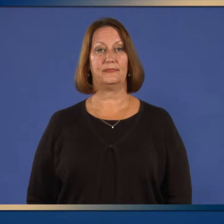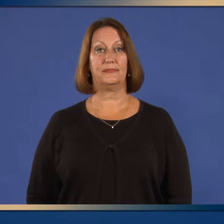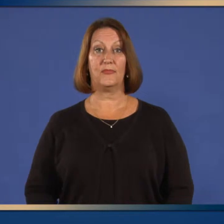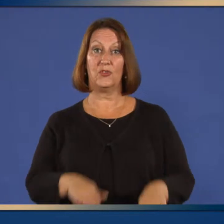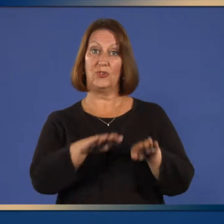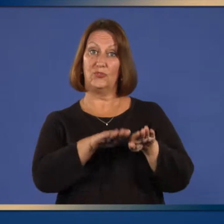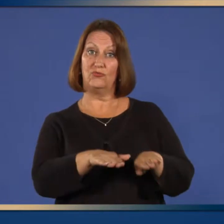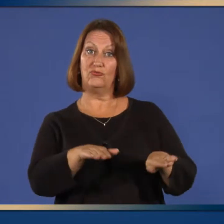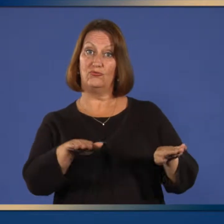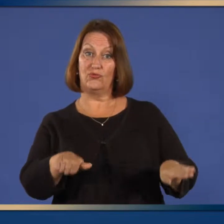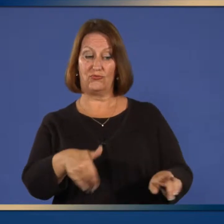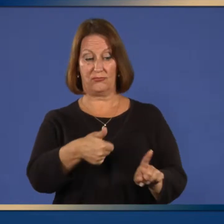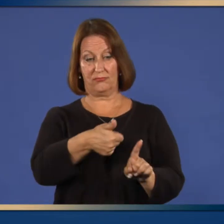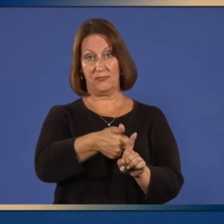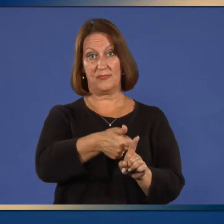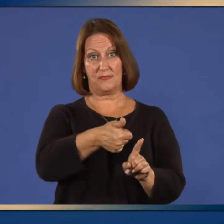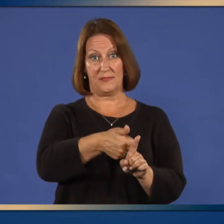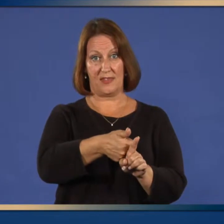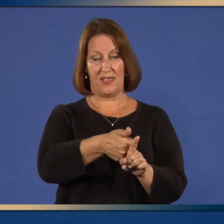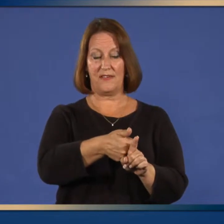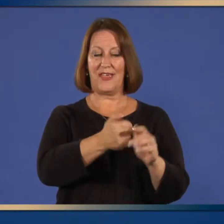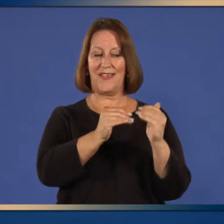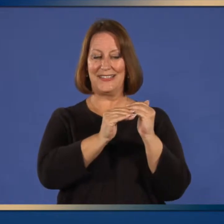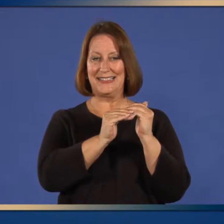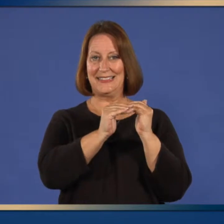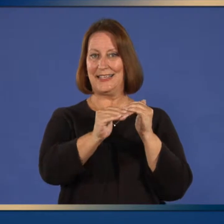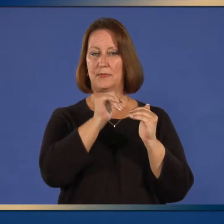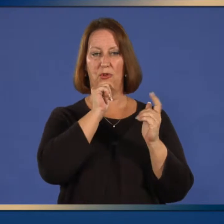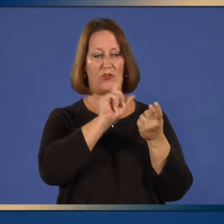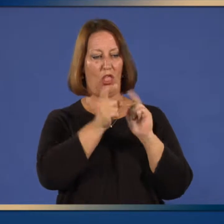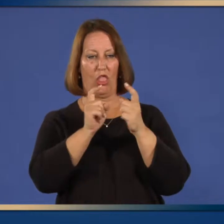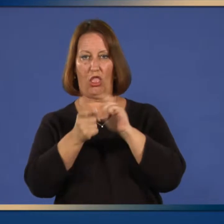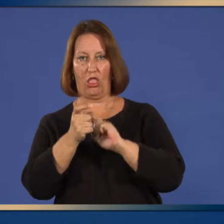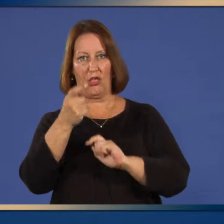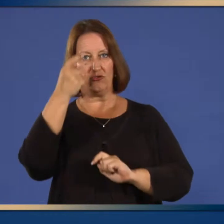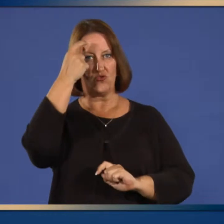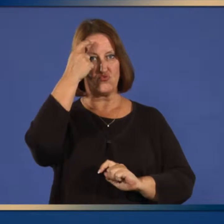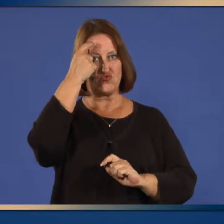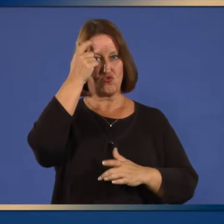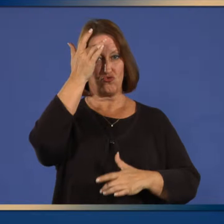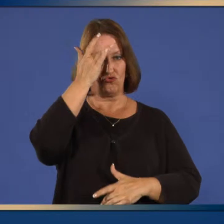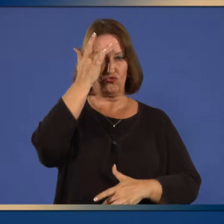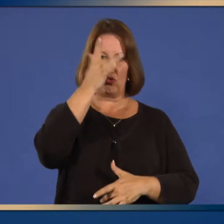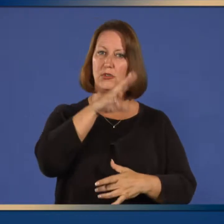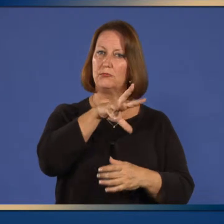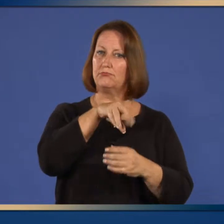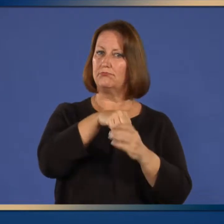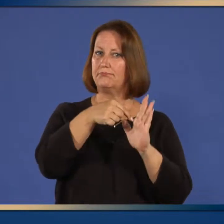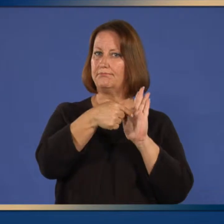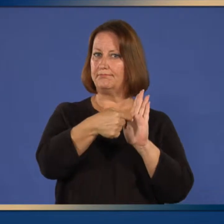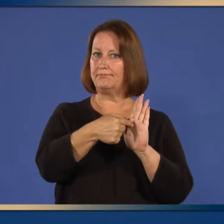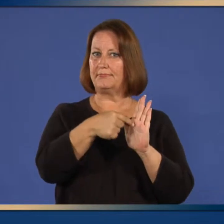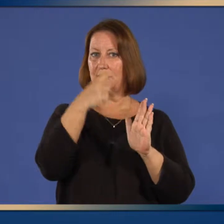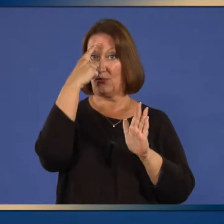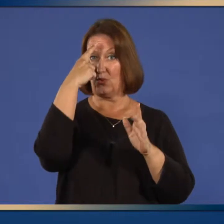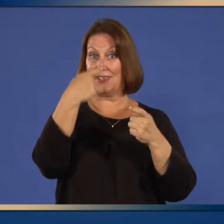or for children with a family history of seizures, vaccinate as usual.